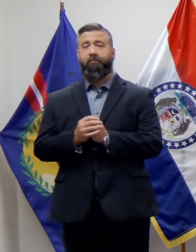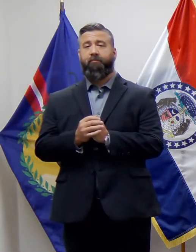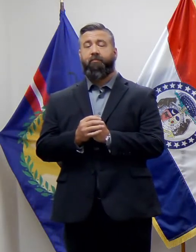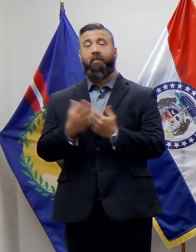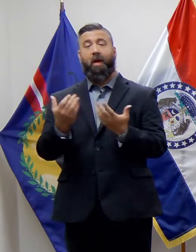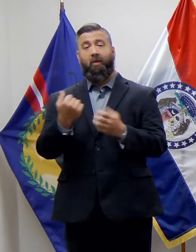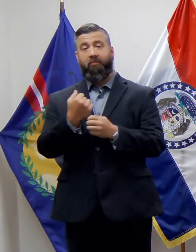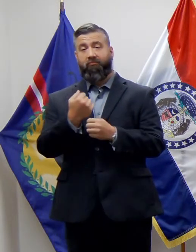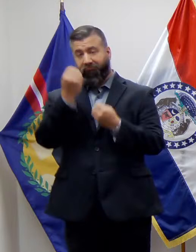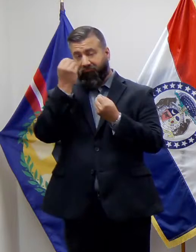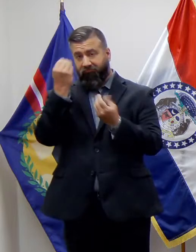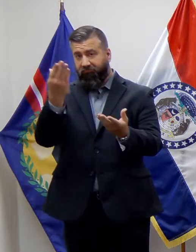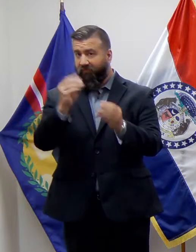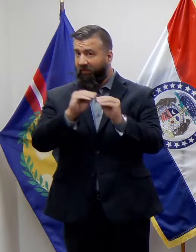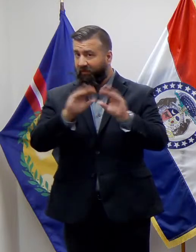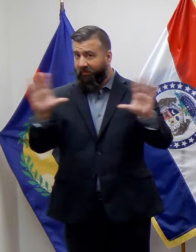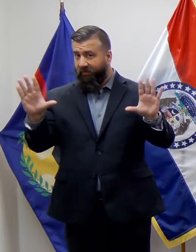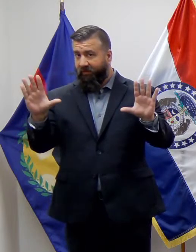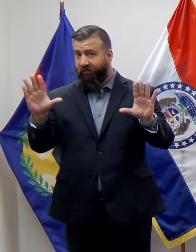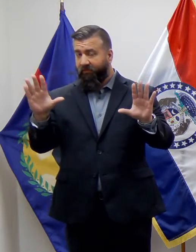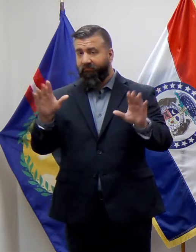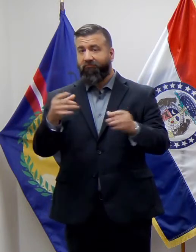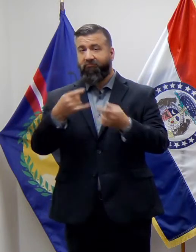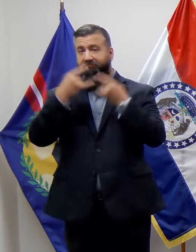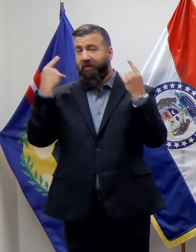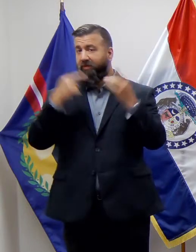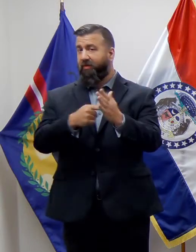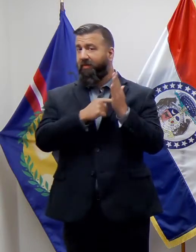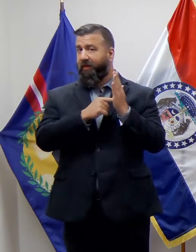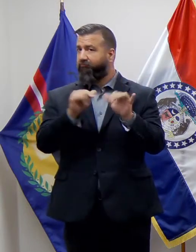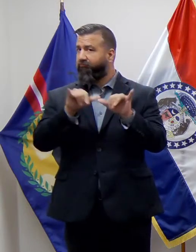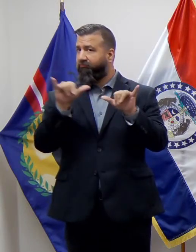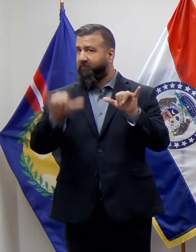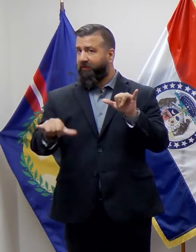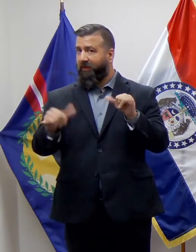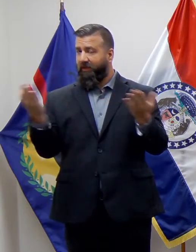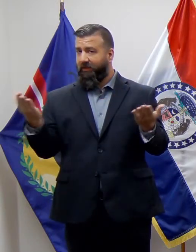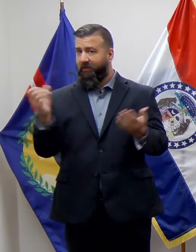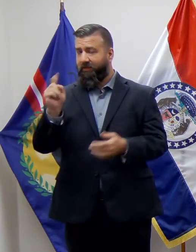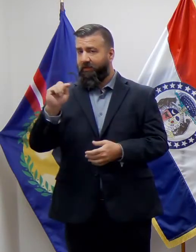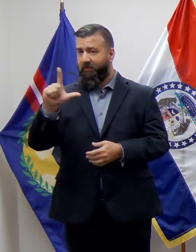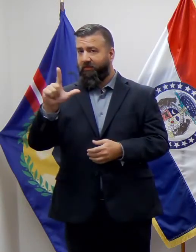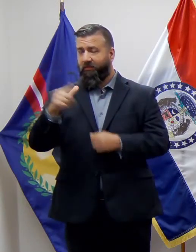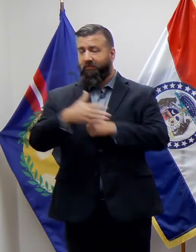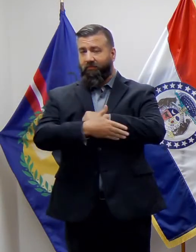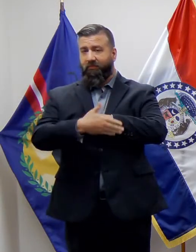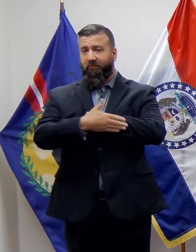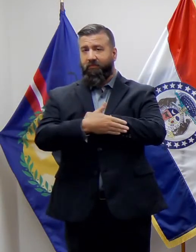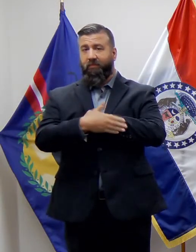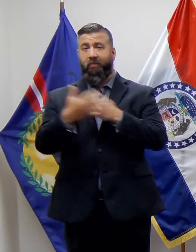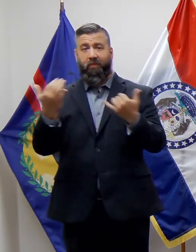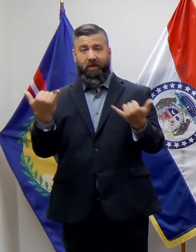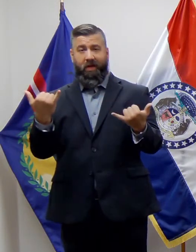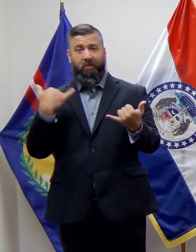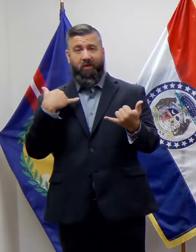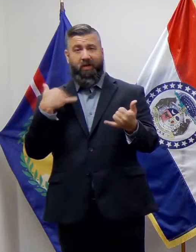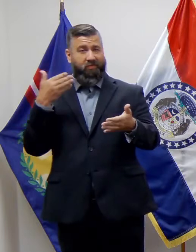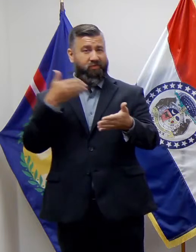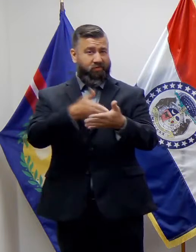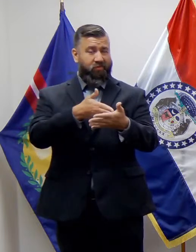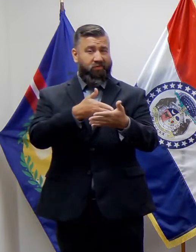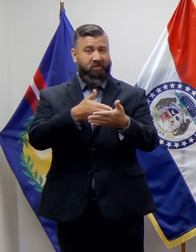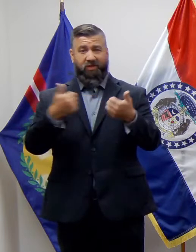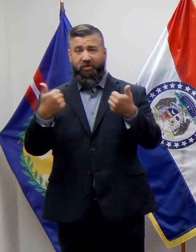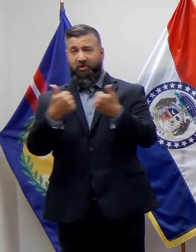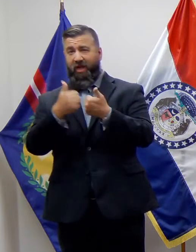I want to make it clear that a mask mandate remains in place in St. Louis County. There is currently a lawsuit challenging that mandate.